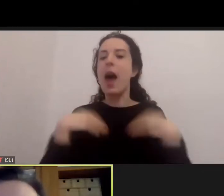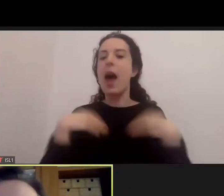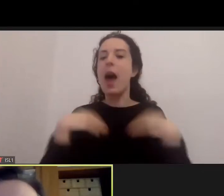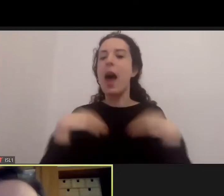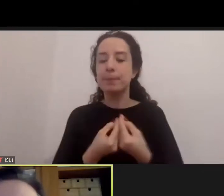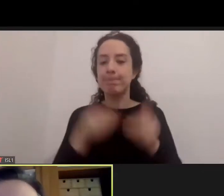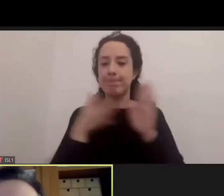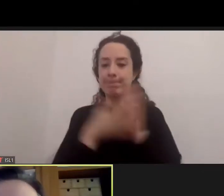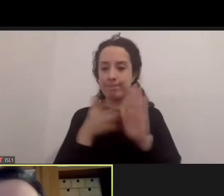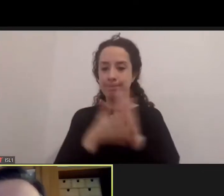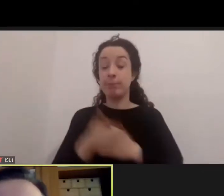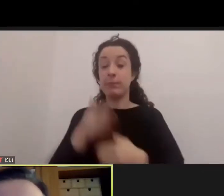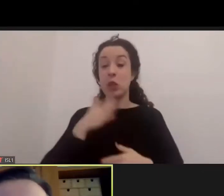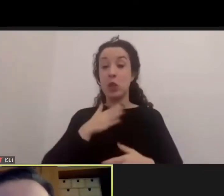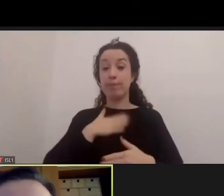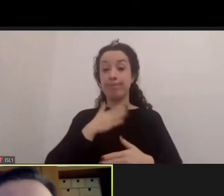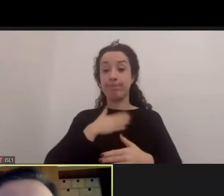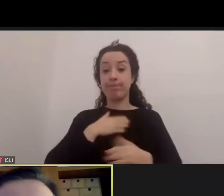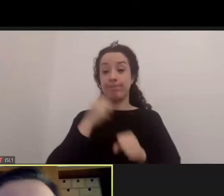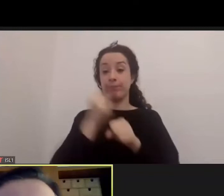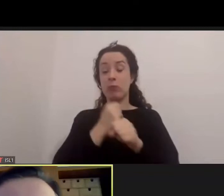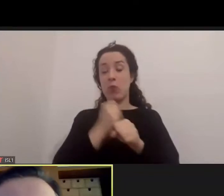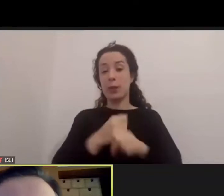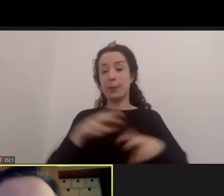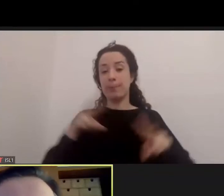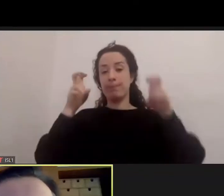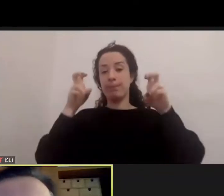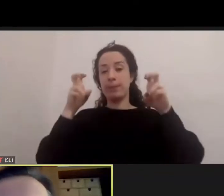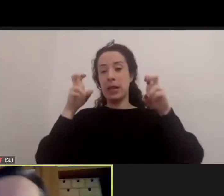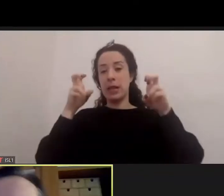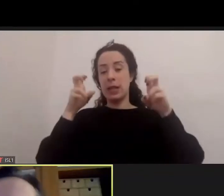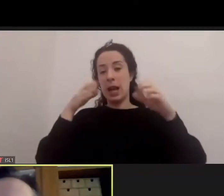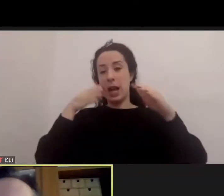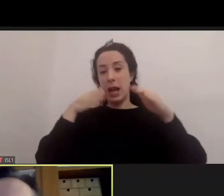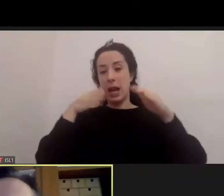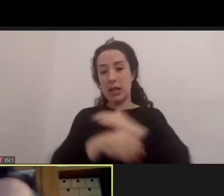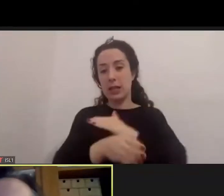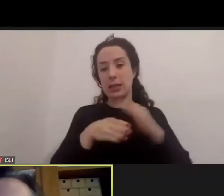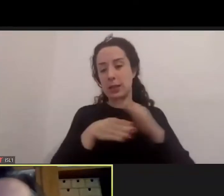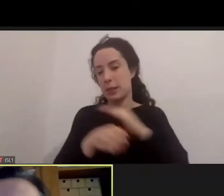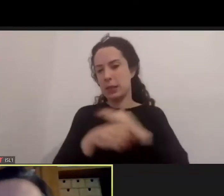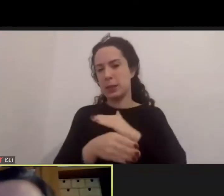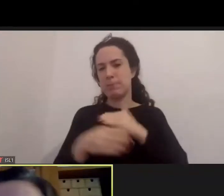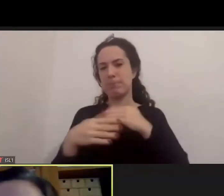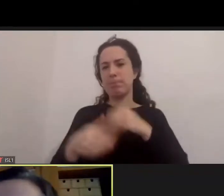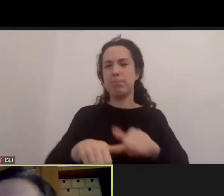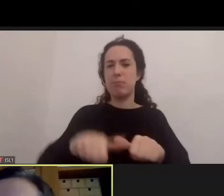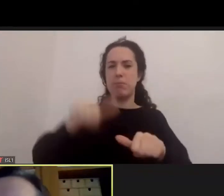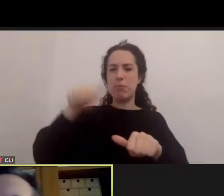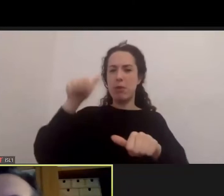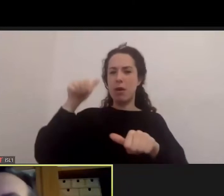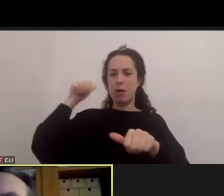been working on accessibility for quite a number of years. The previous